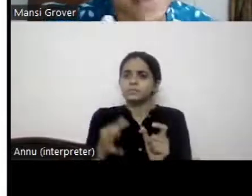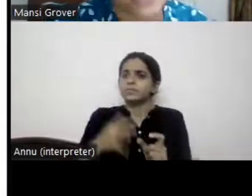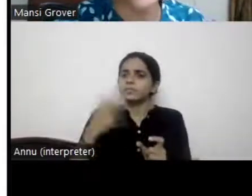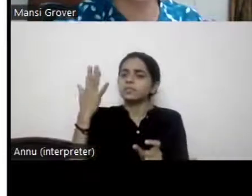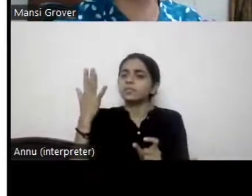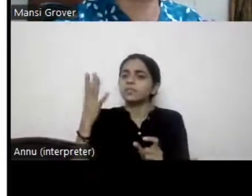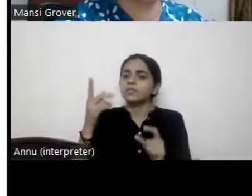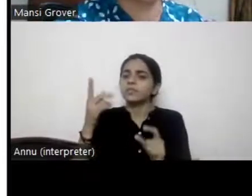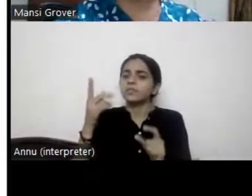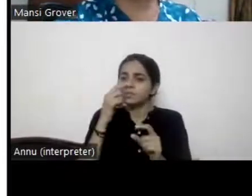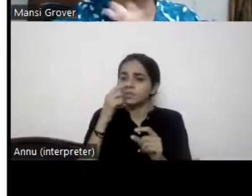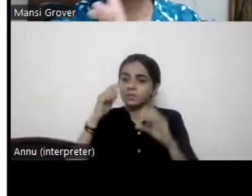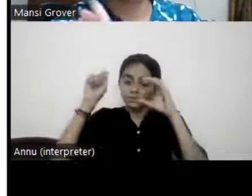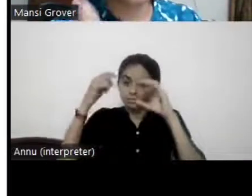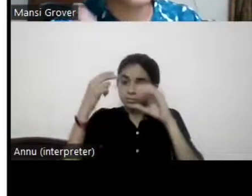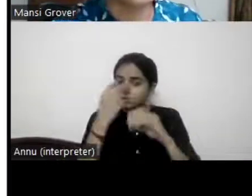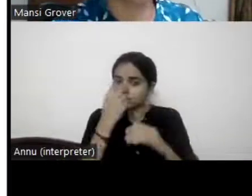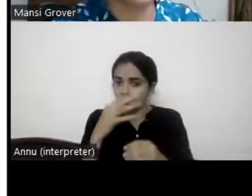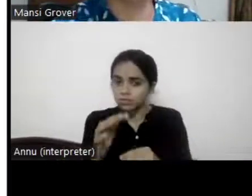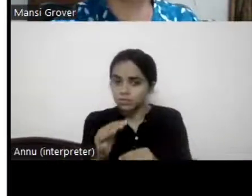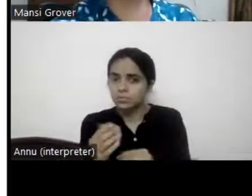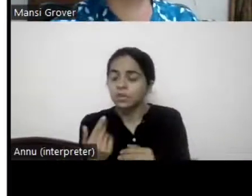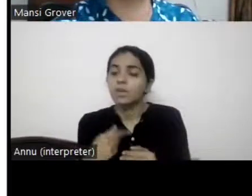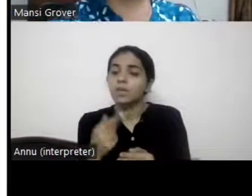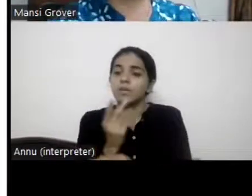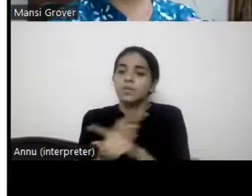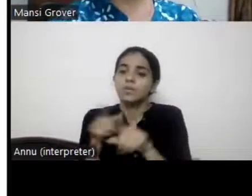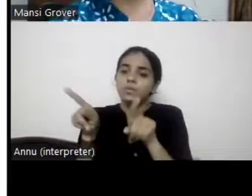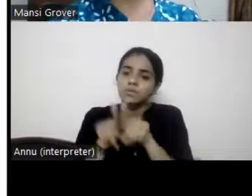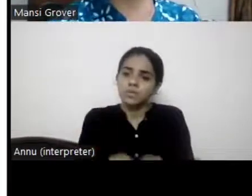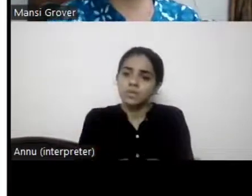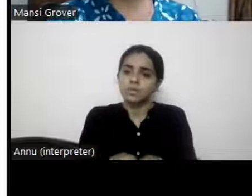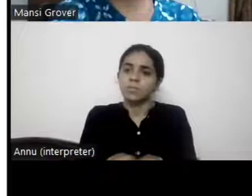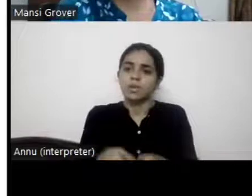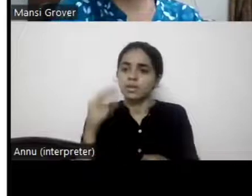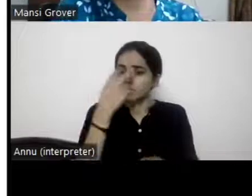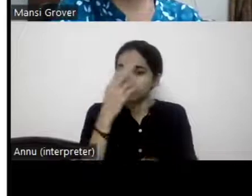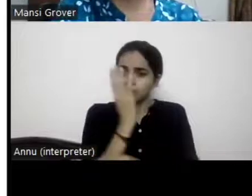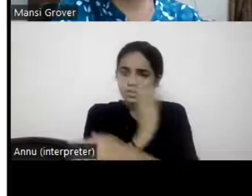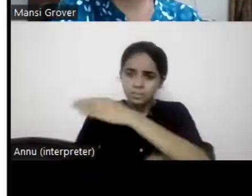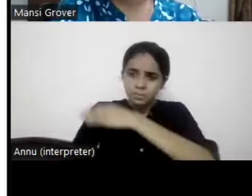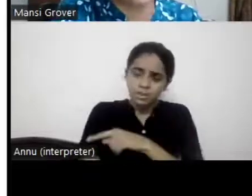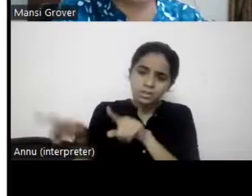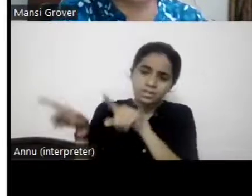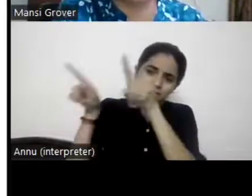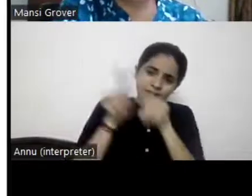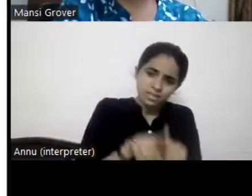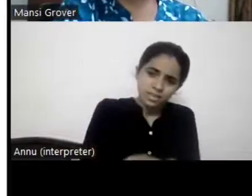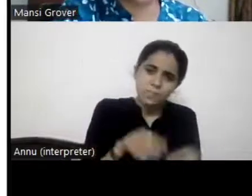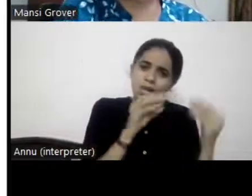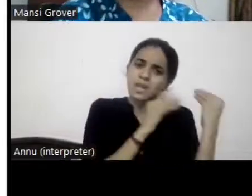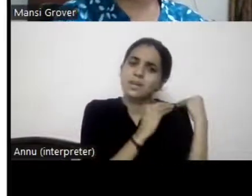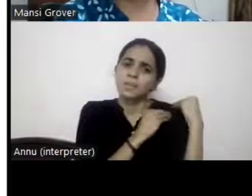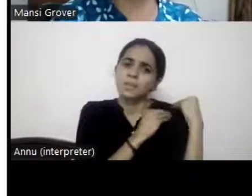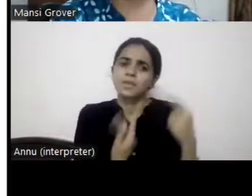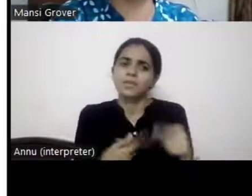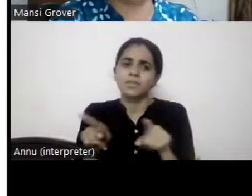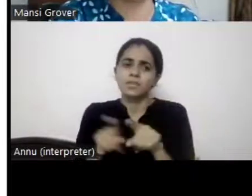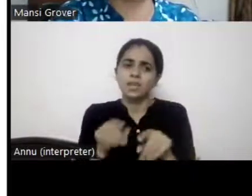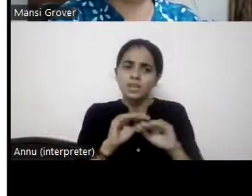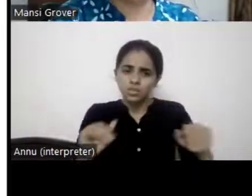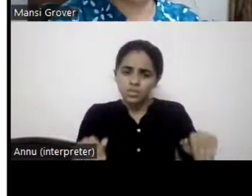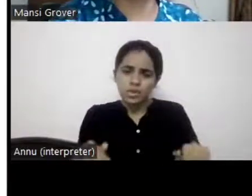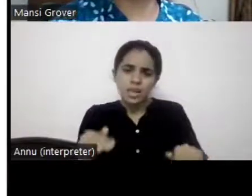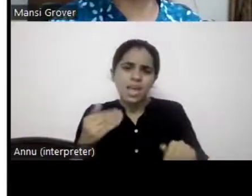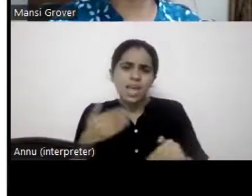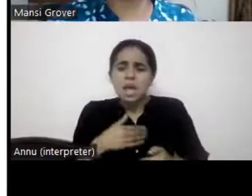for a man who is blind, for him, having a disability is seen as synonymous with being dependent, childlike, and